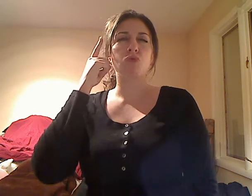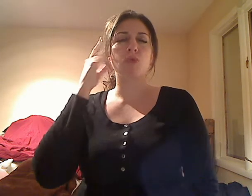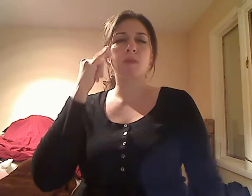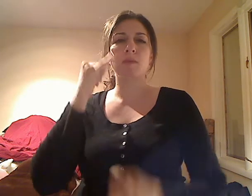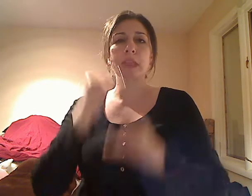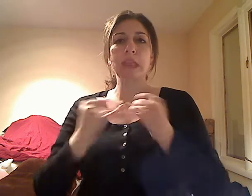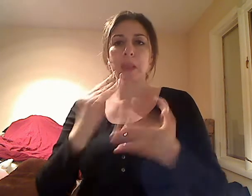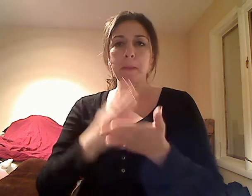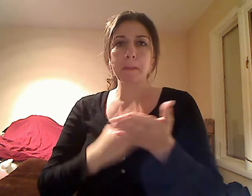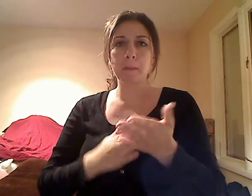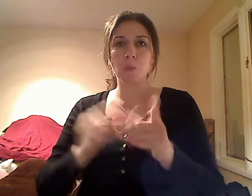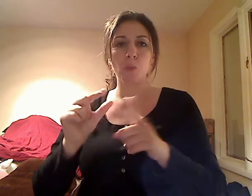David?